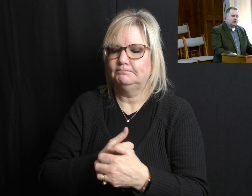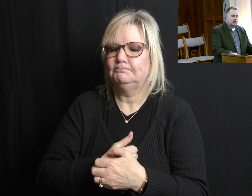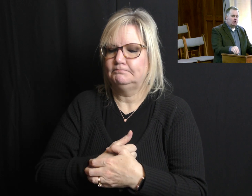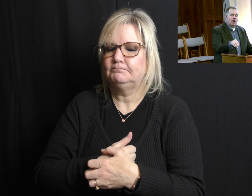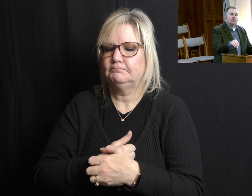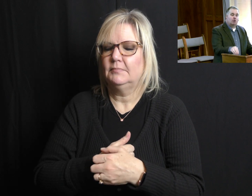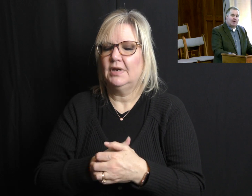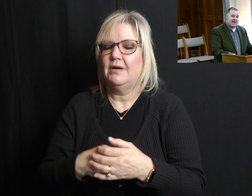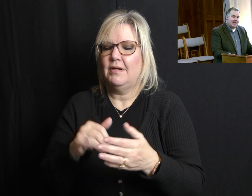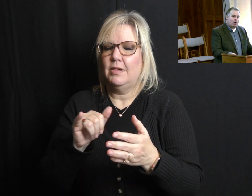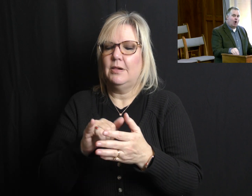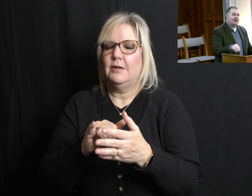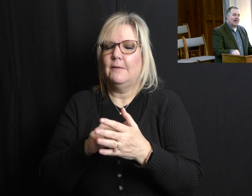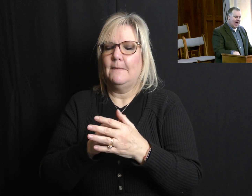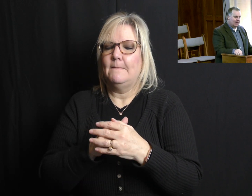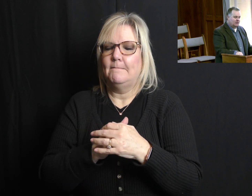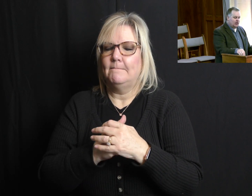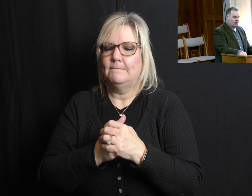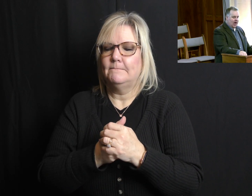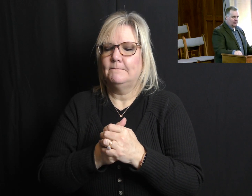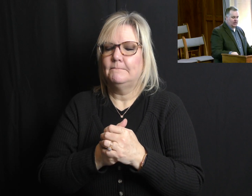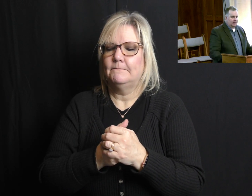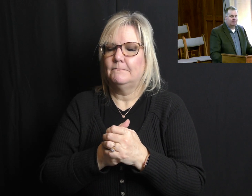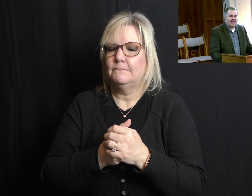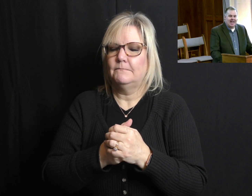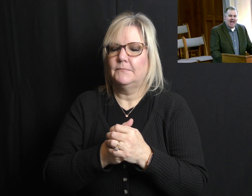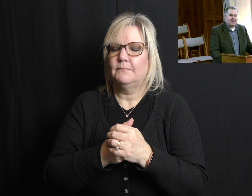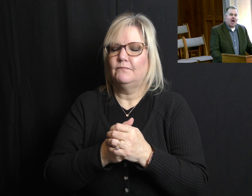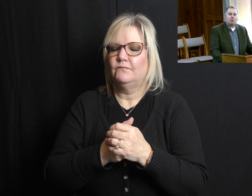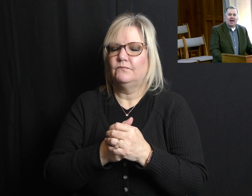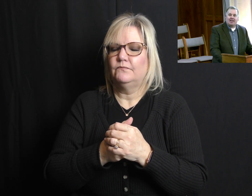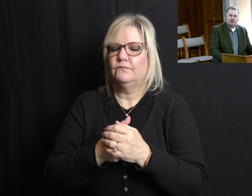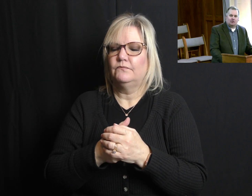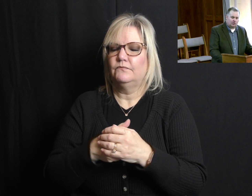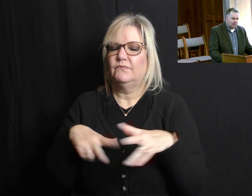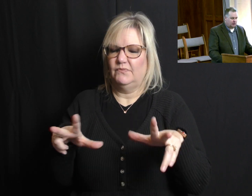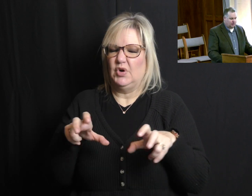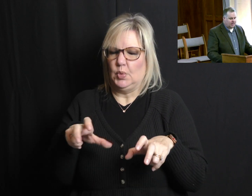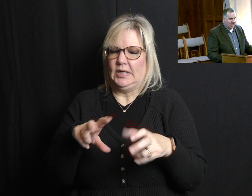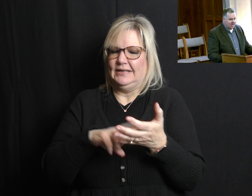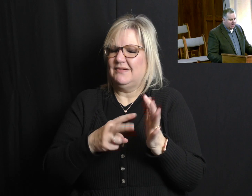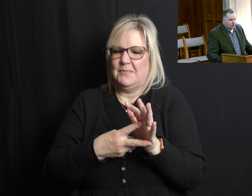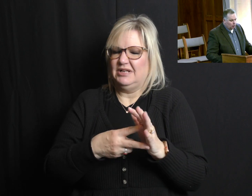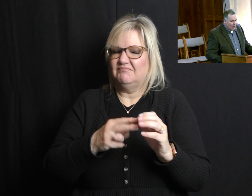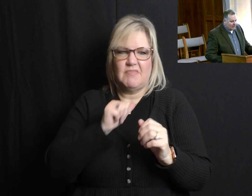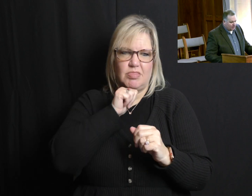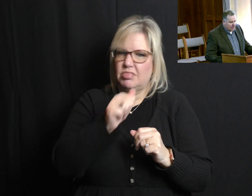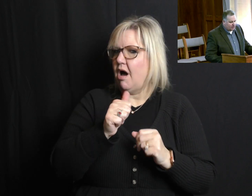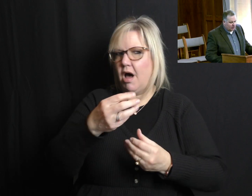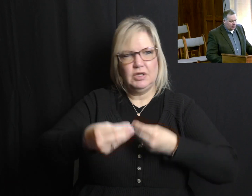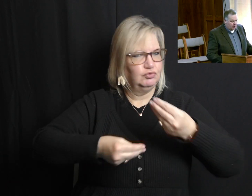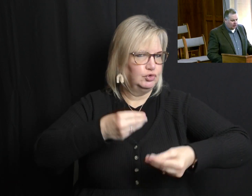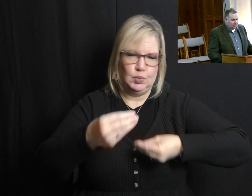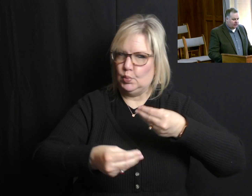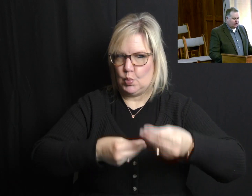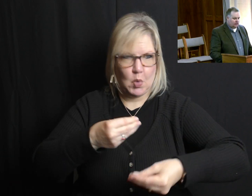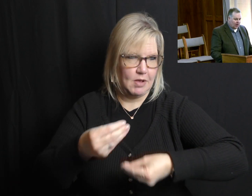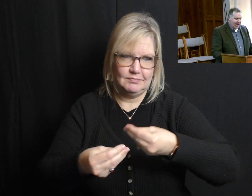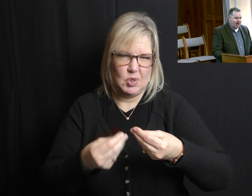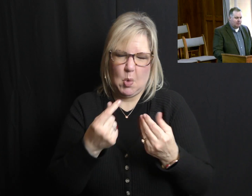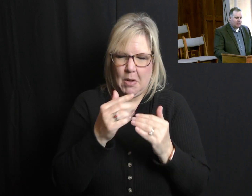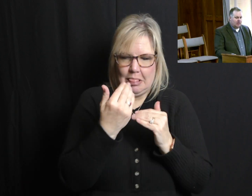the issue of greed or a lack of generosity. And in our passage of Scripture today, we see such a person